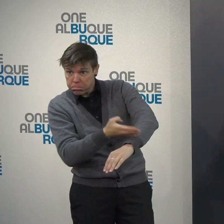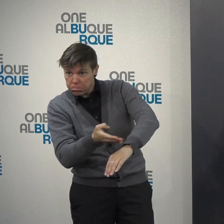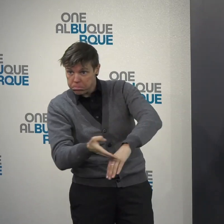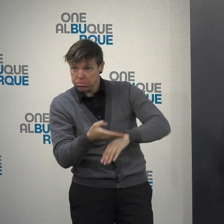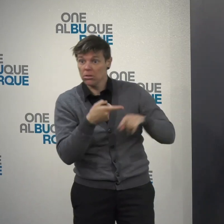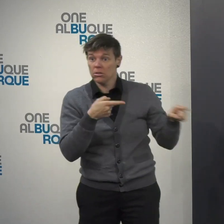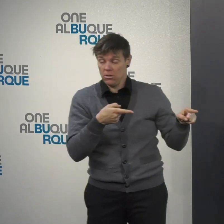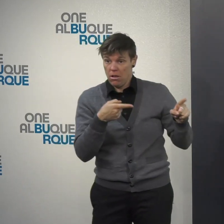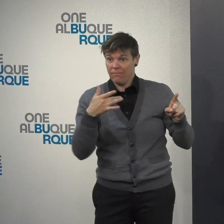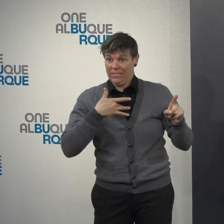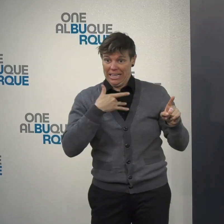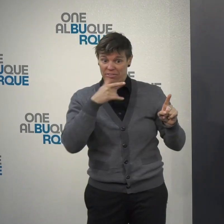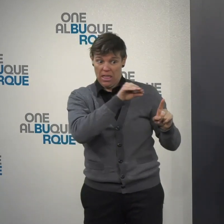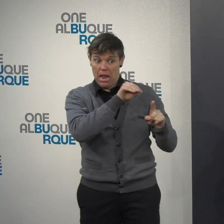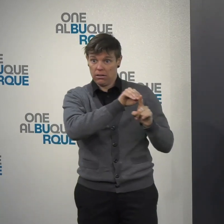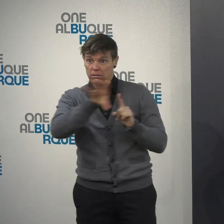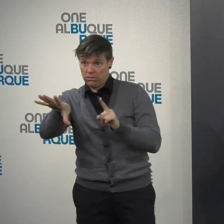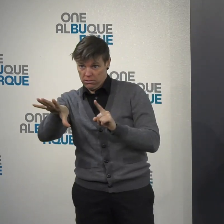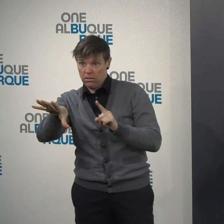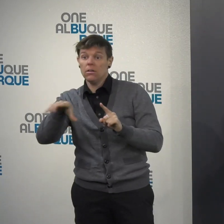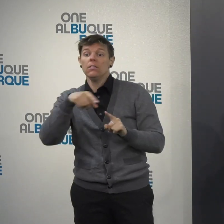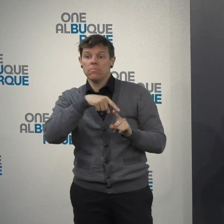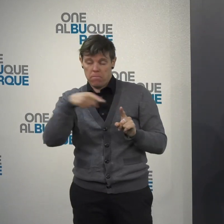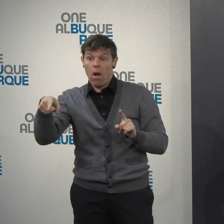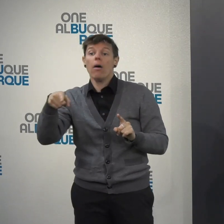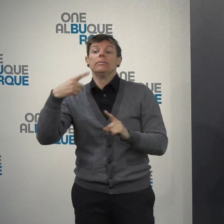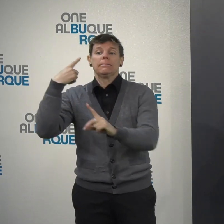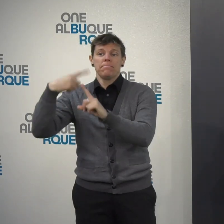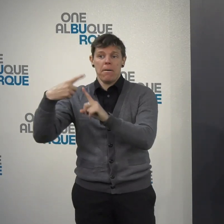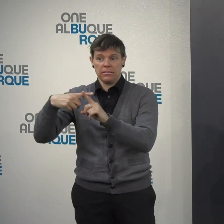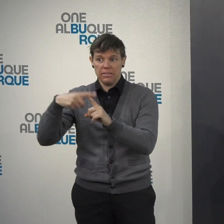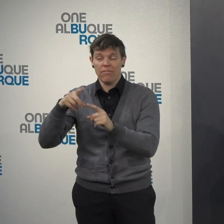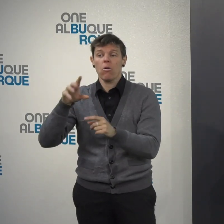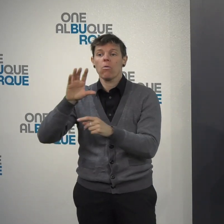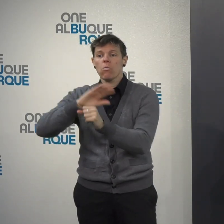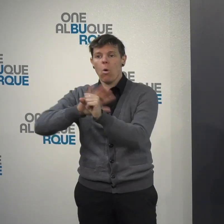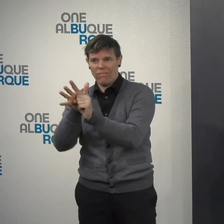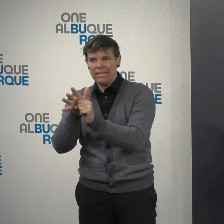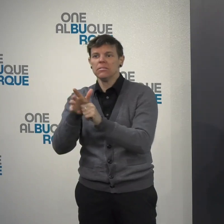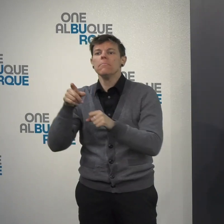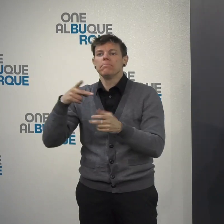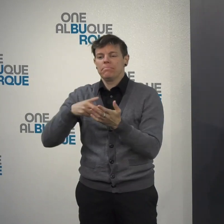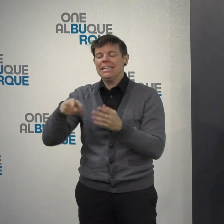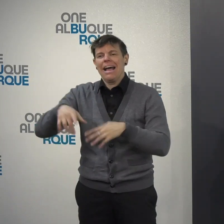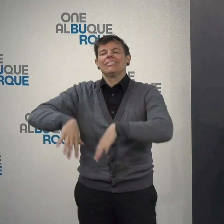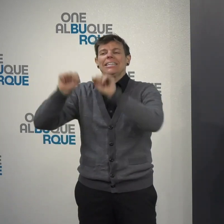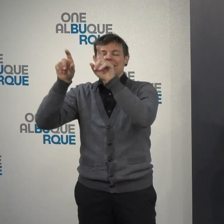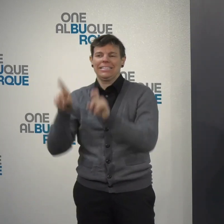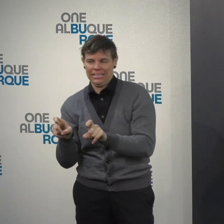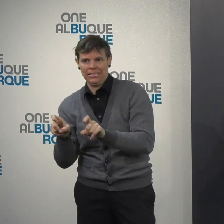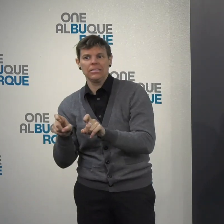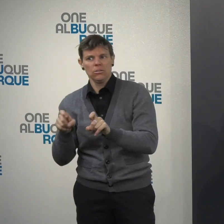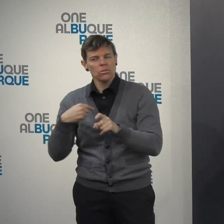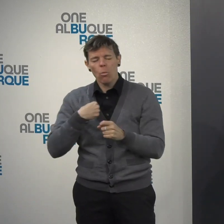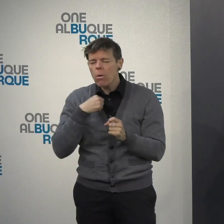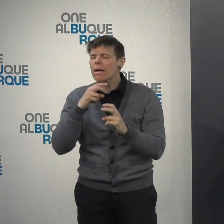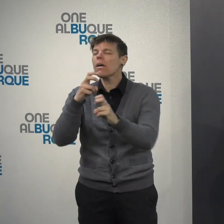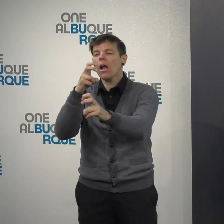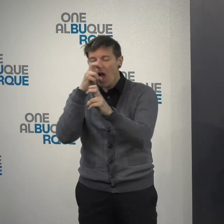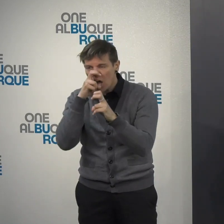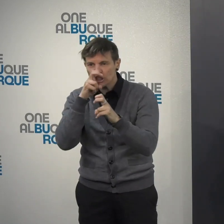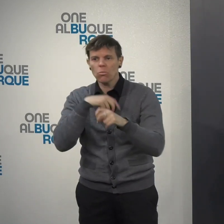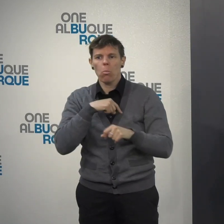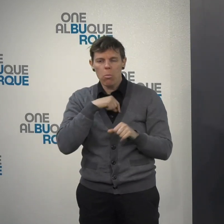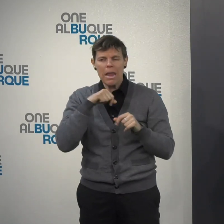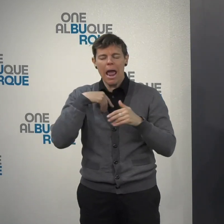develops the COVID and determined that's a positive test, then we'll require a test from them as well. So it's a layered process, but a lot of